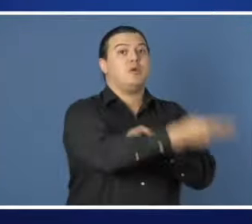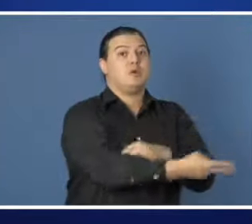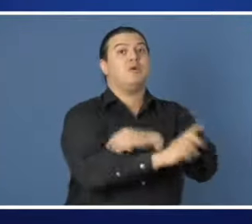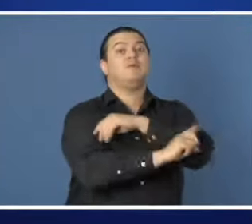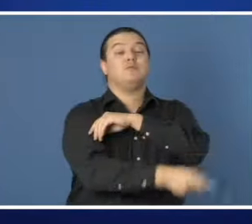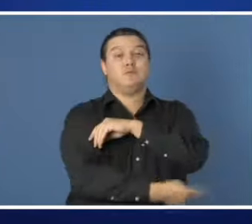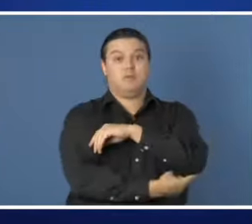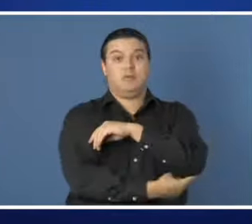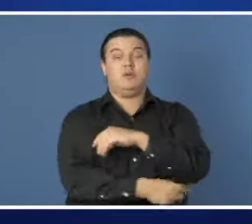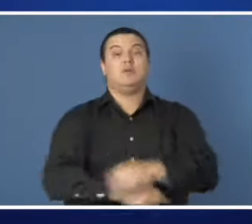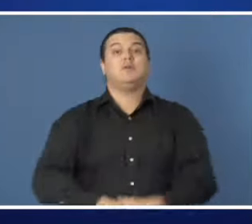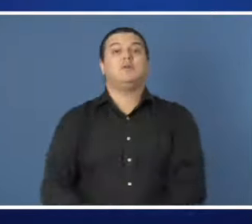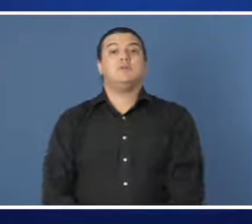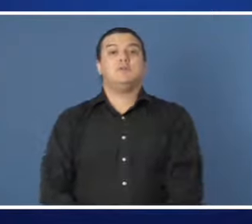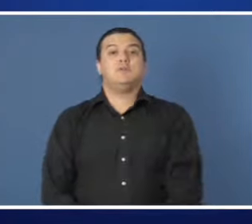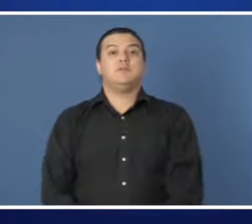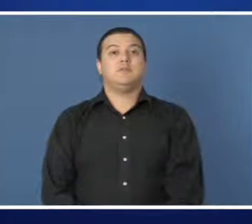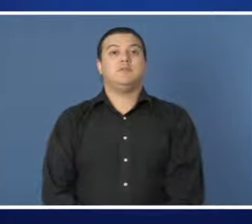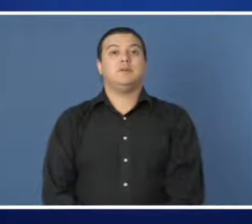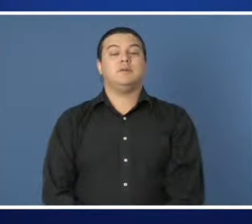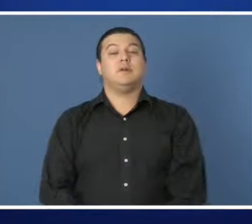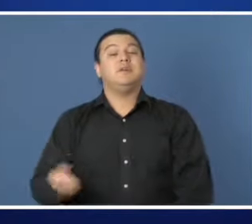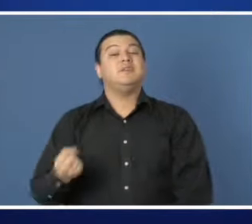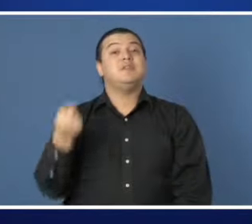Dispose of hazardous materials correctly.